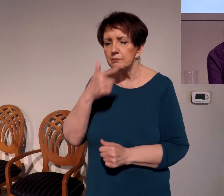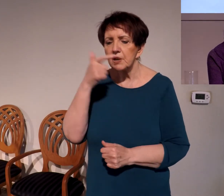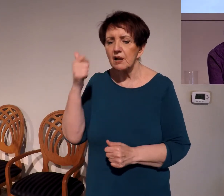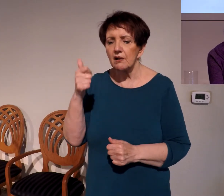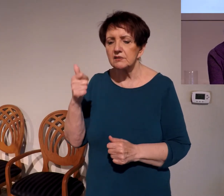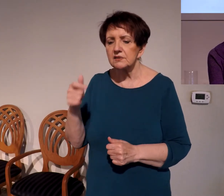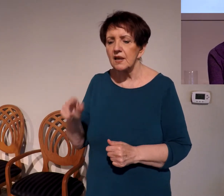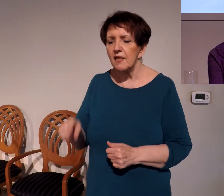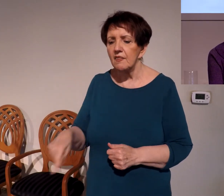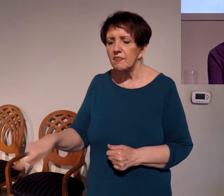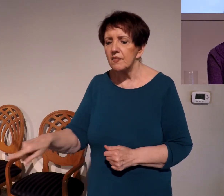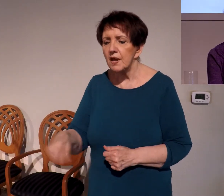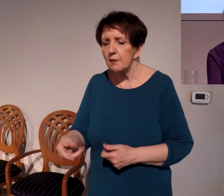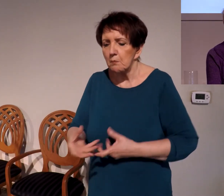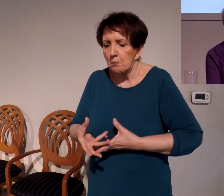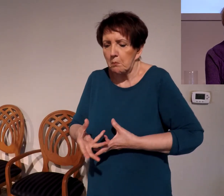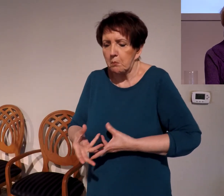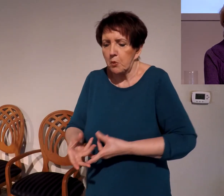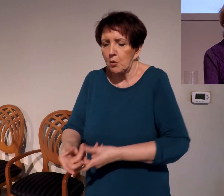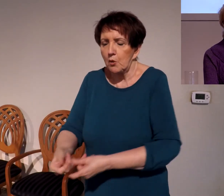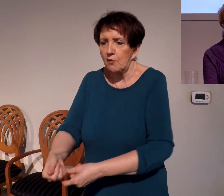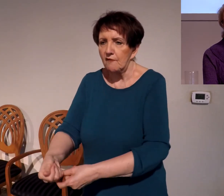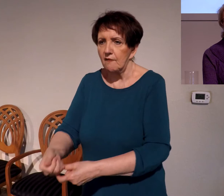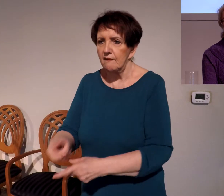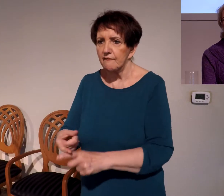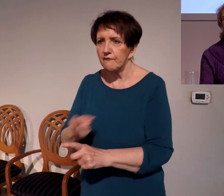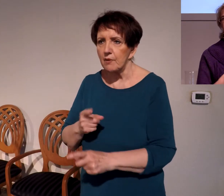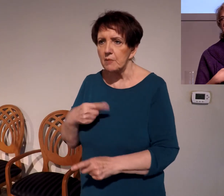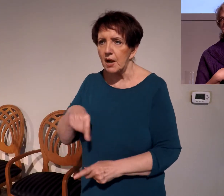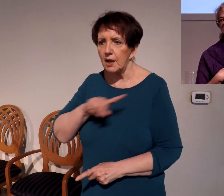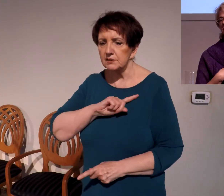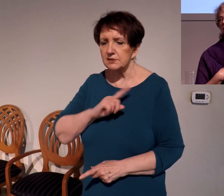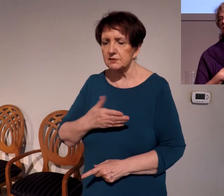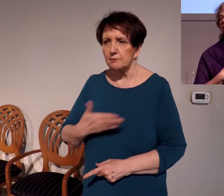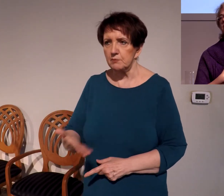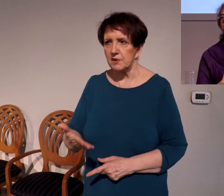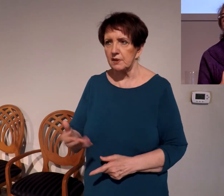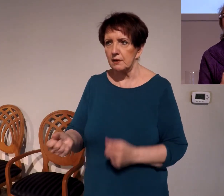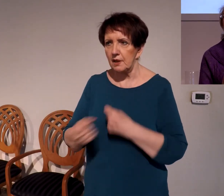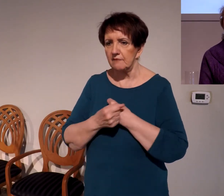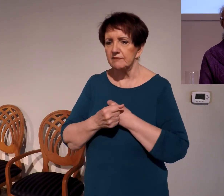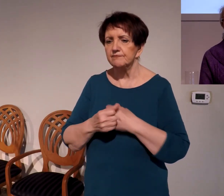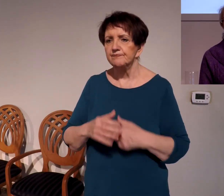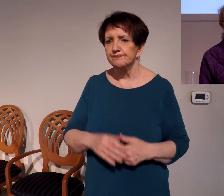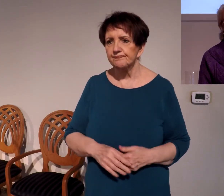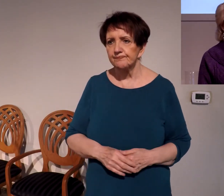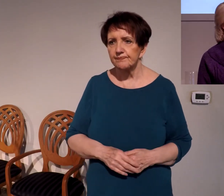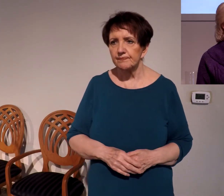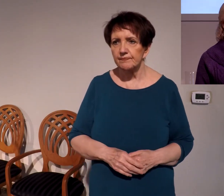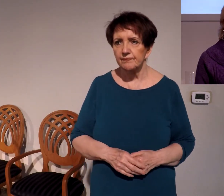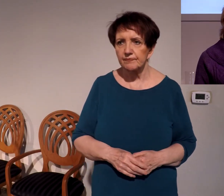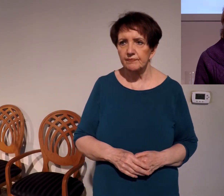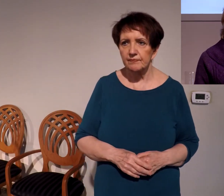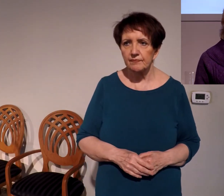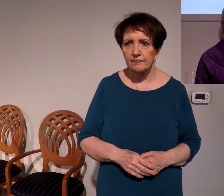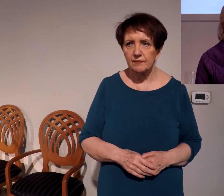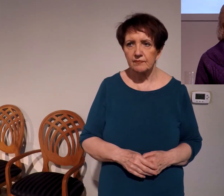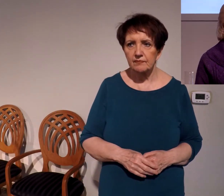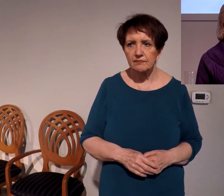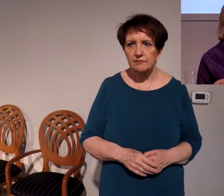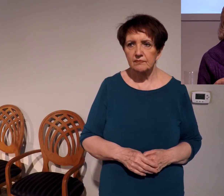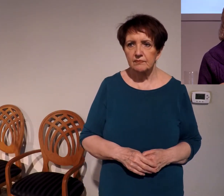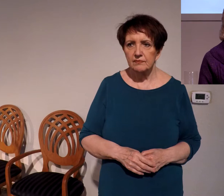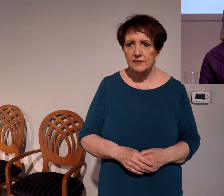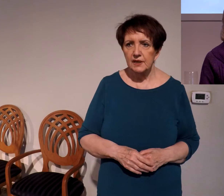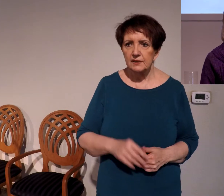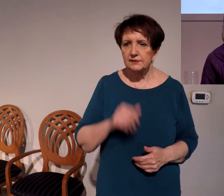us something. And this eliciting is not a giving yourself